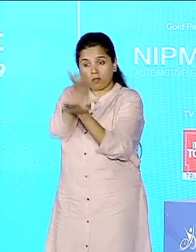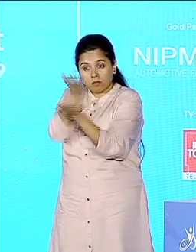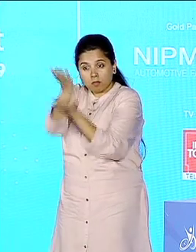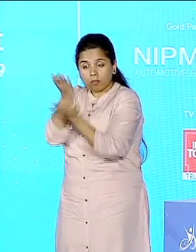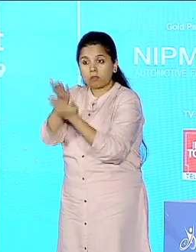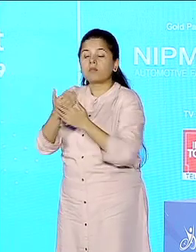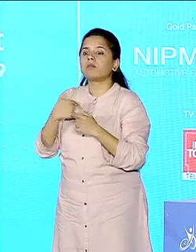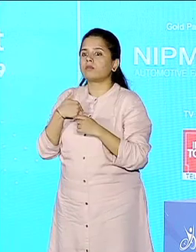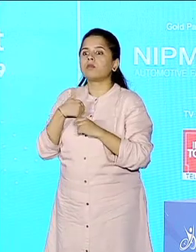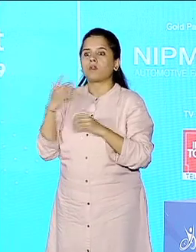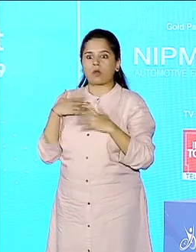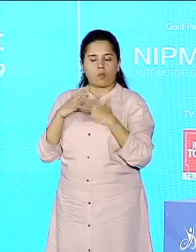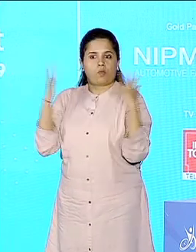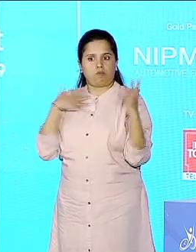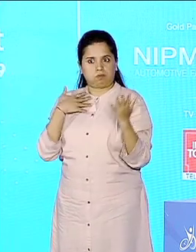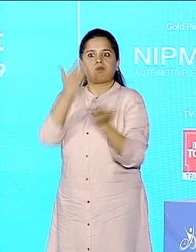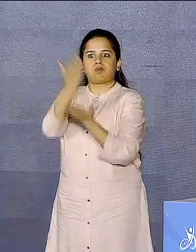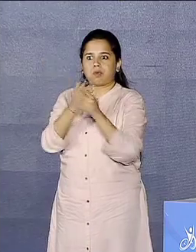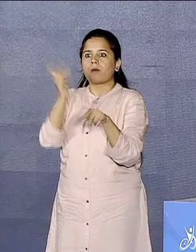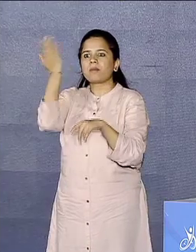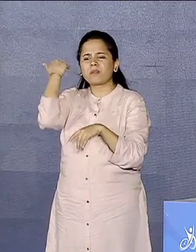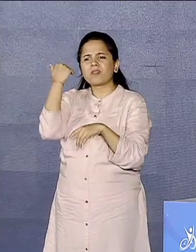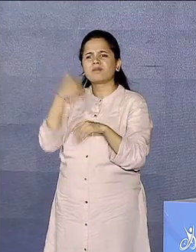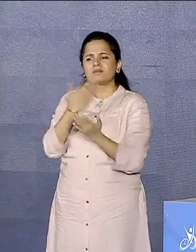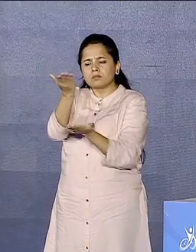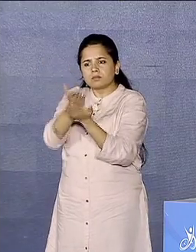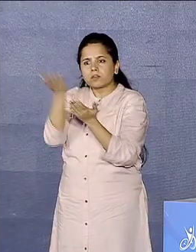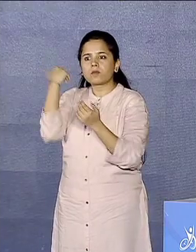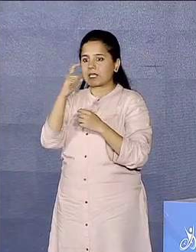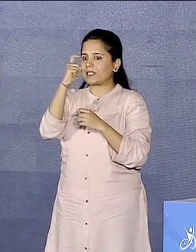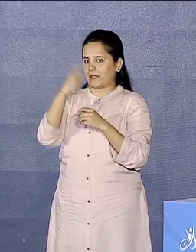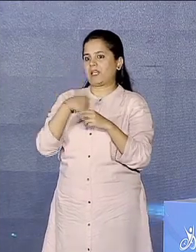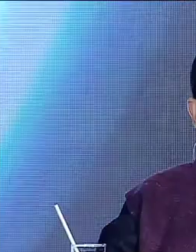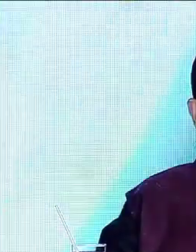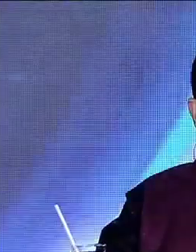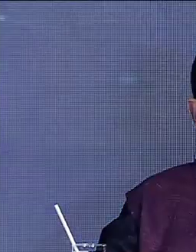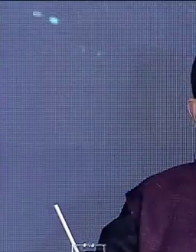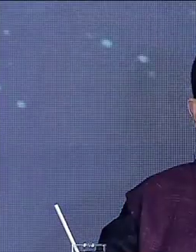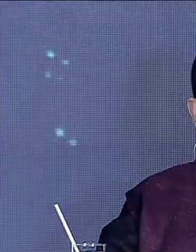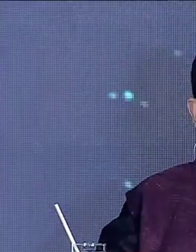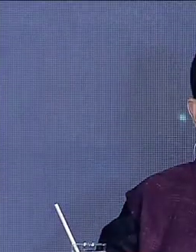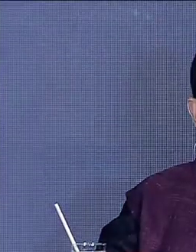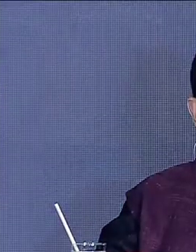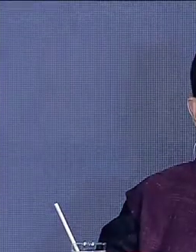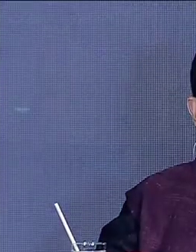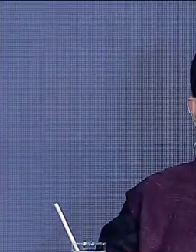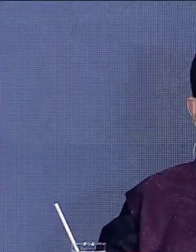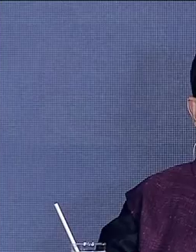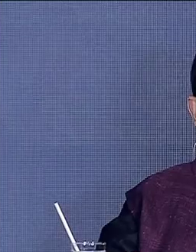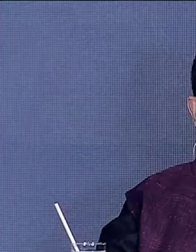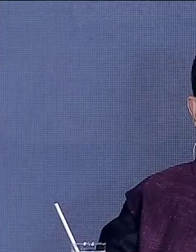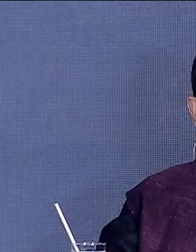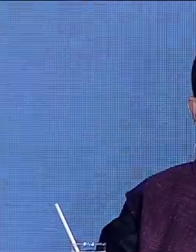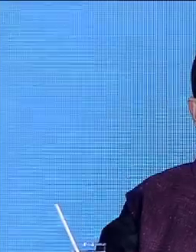have gone way beyond that. In 2019, we are now in 7 categories, that cover employment of persons with